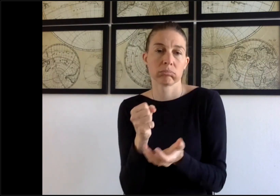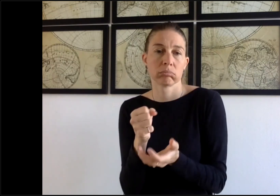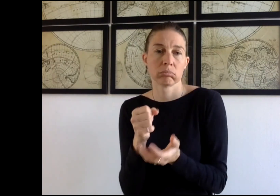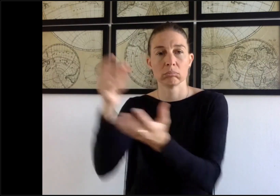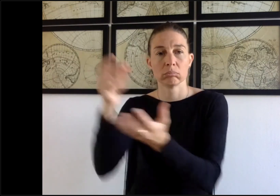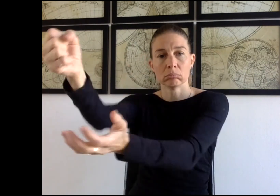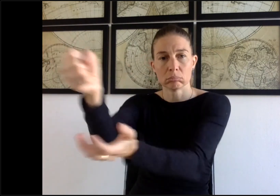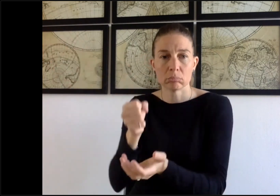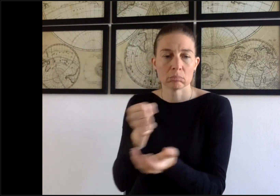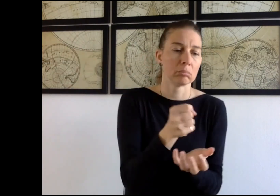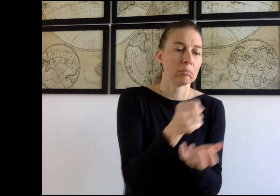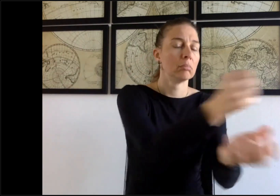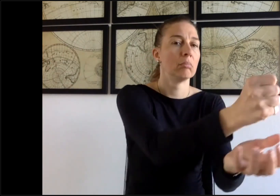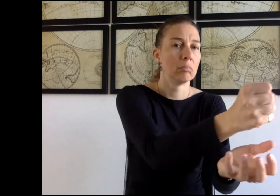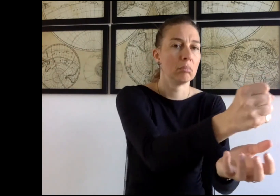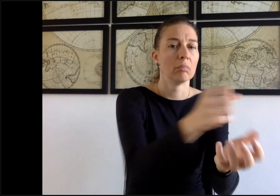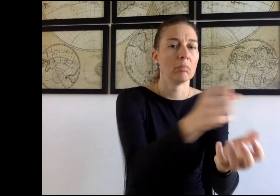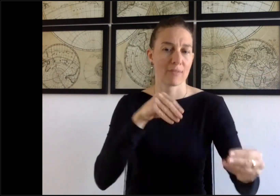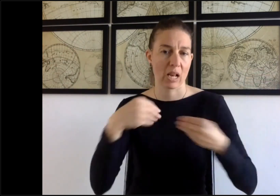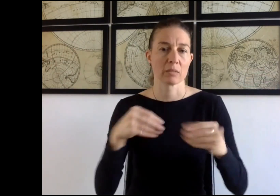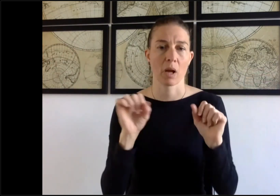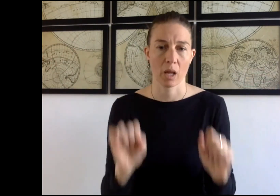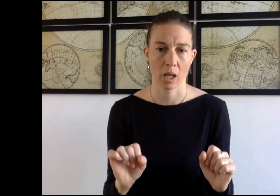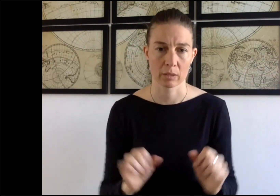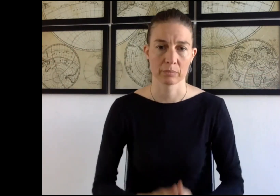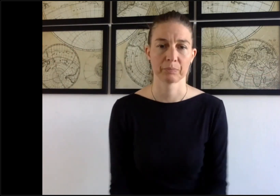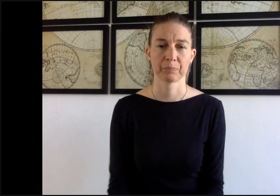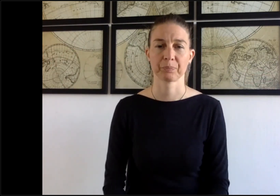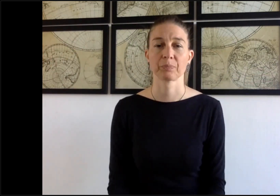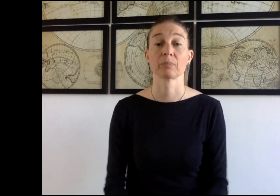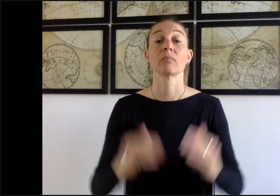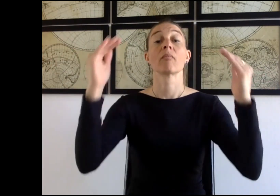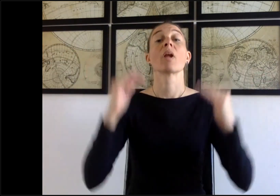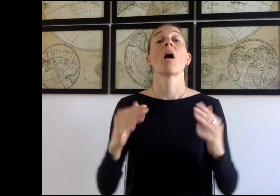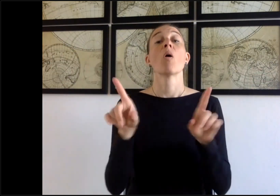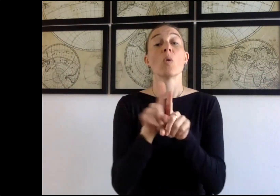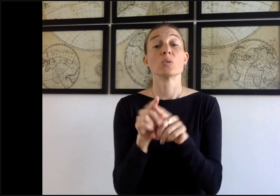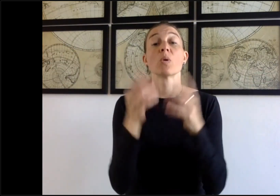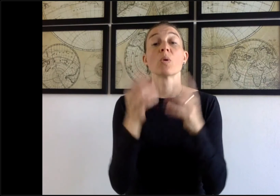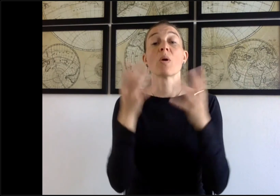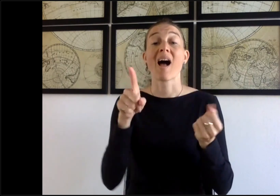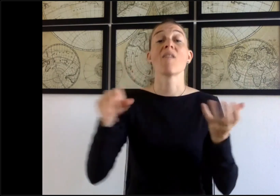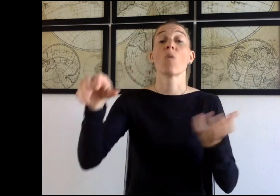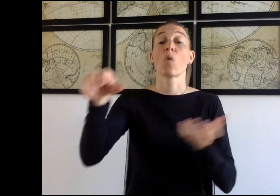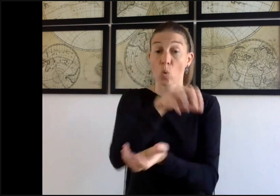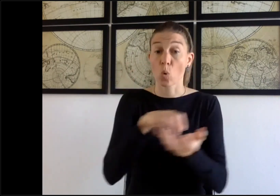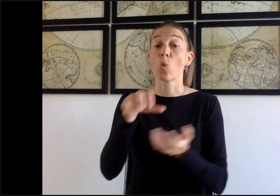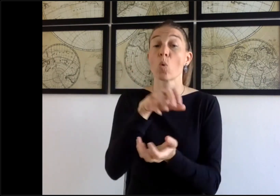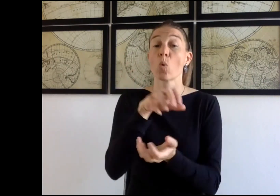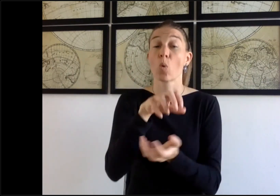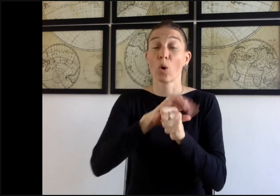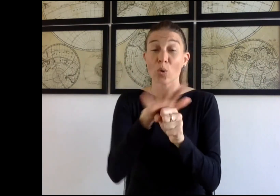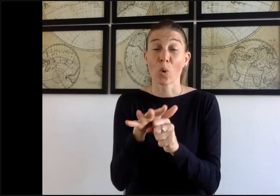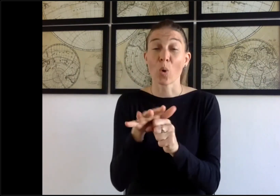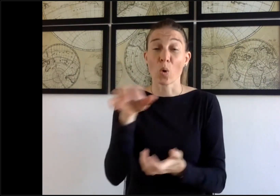have Coronavirus Response Investment Initiative Plus. And this new package is basically complementing the first